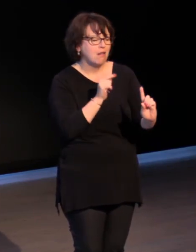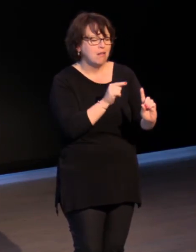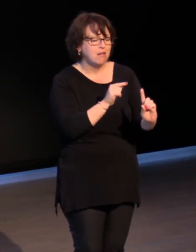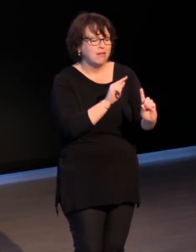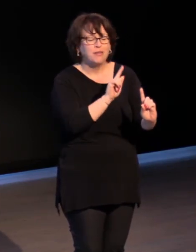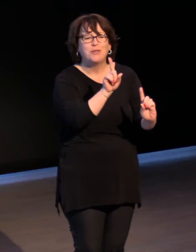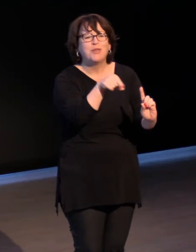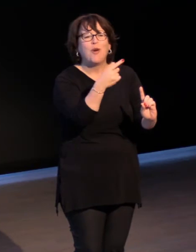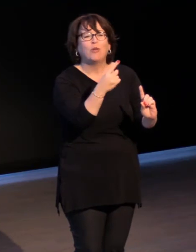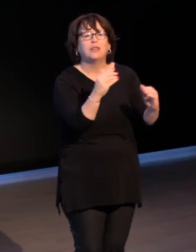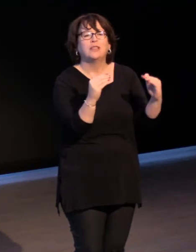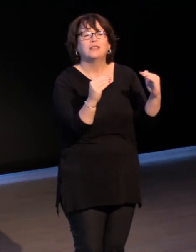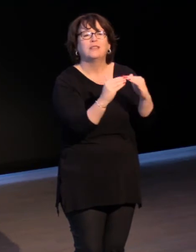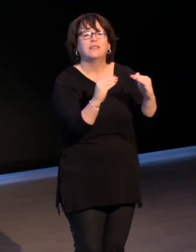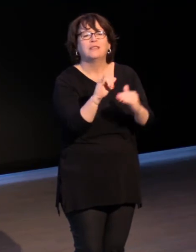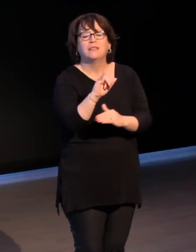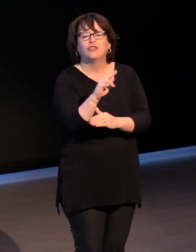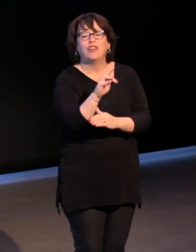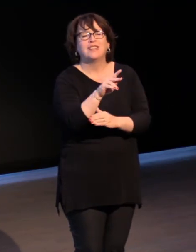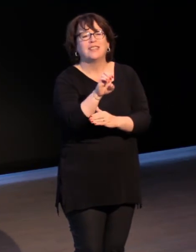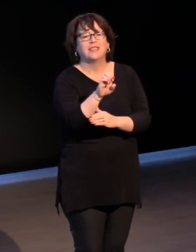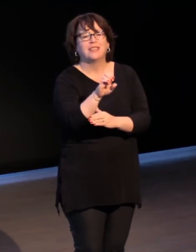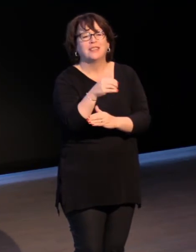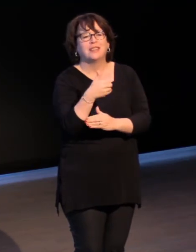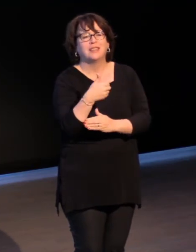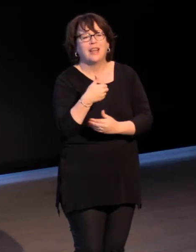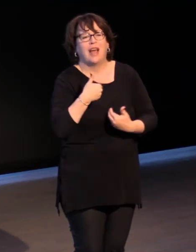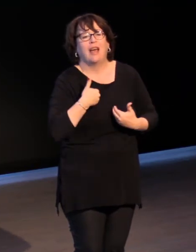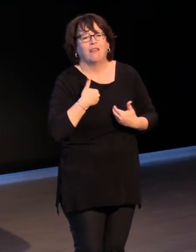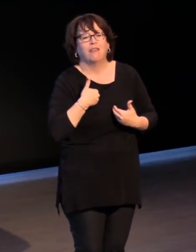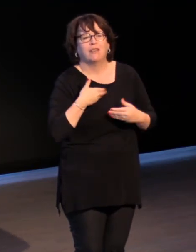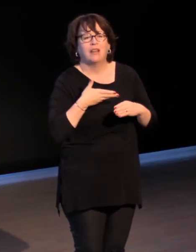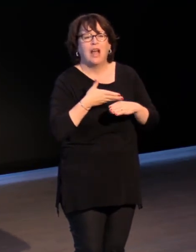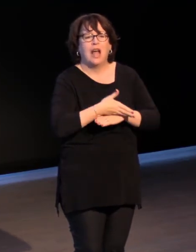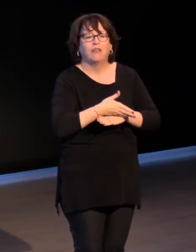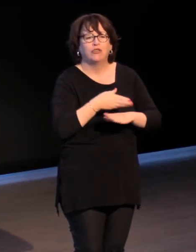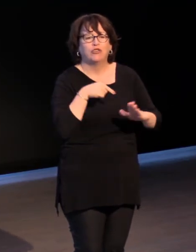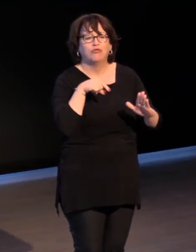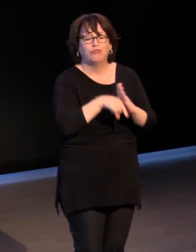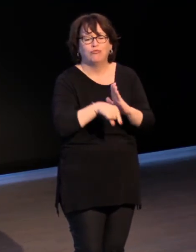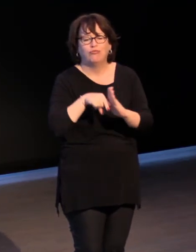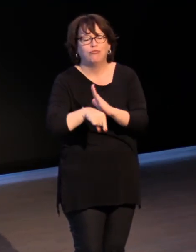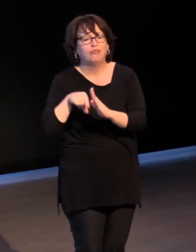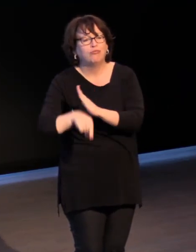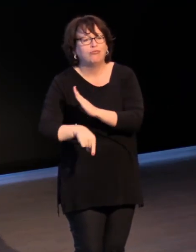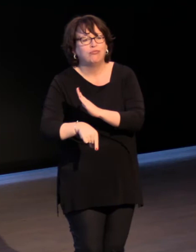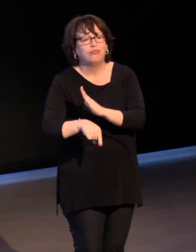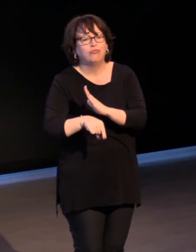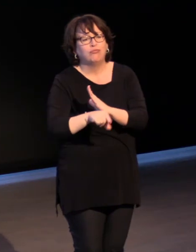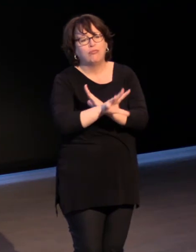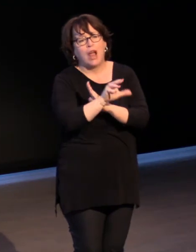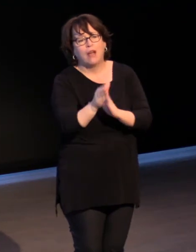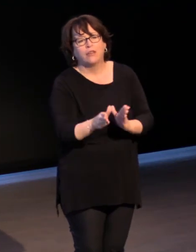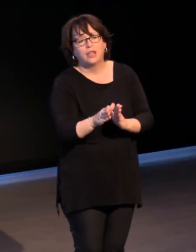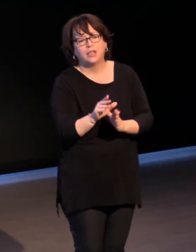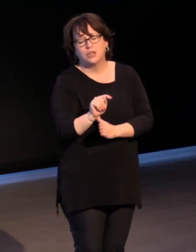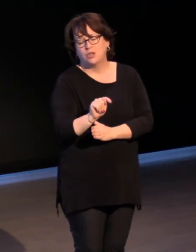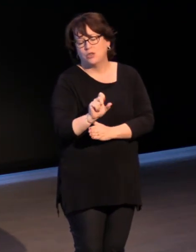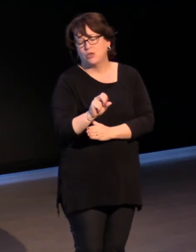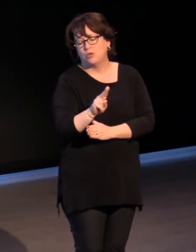I had in the aftermath of genocide against the Tutsi in